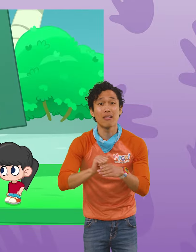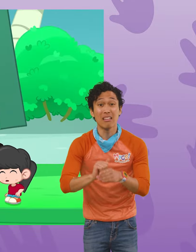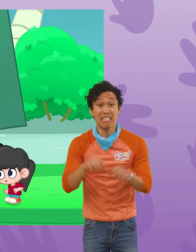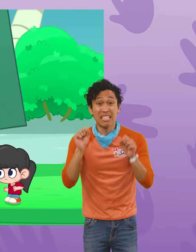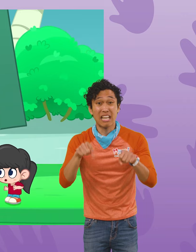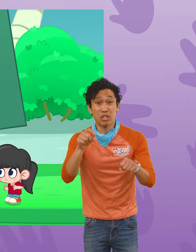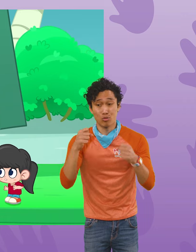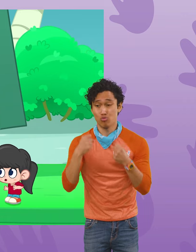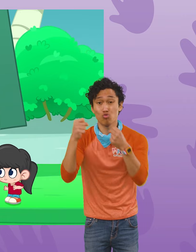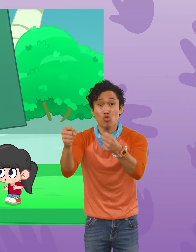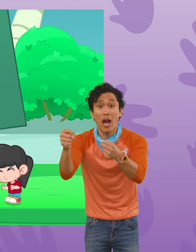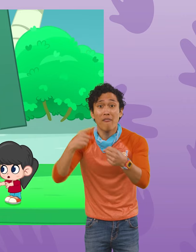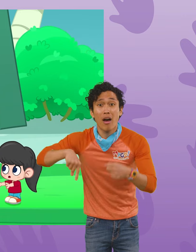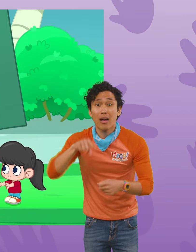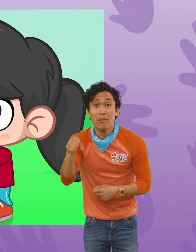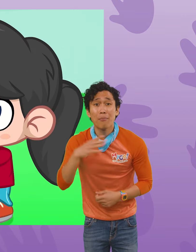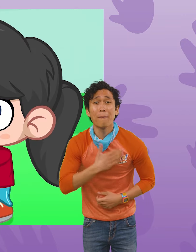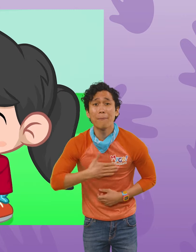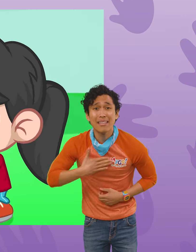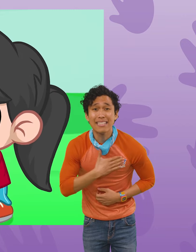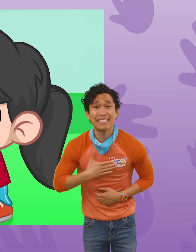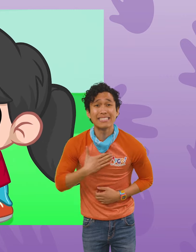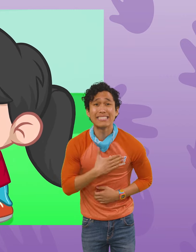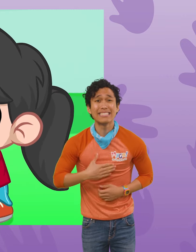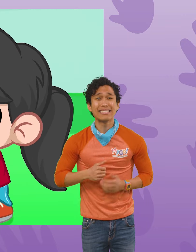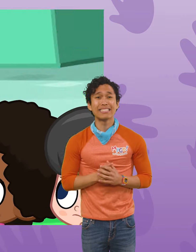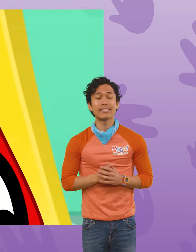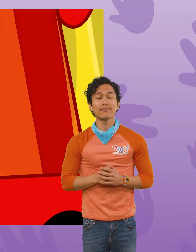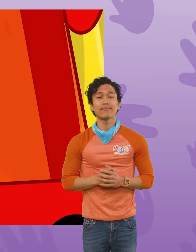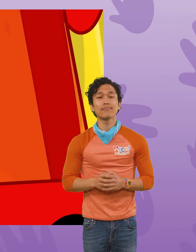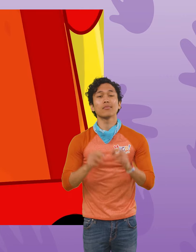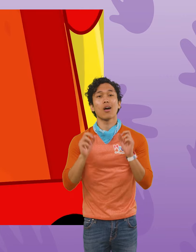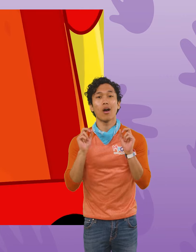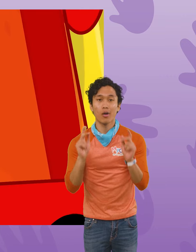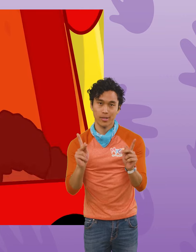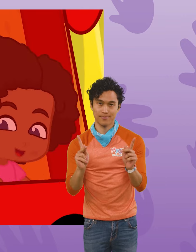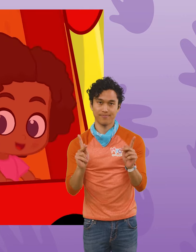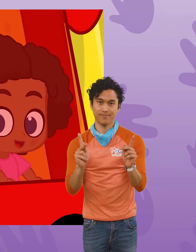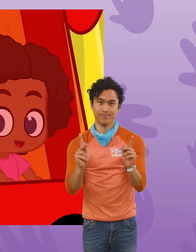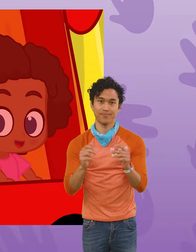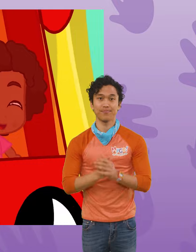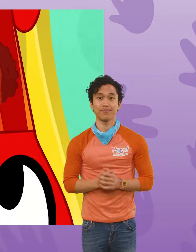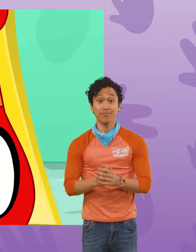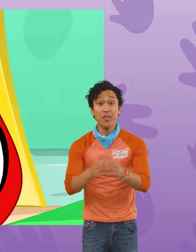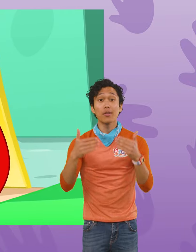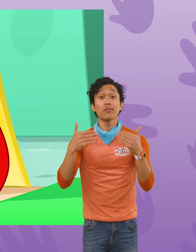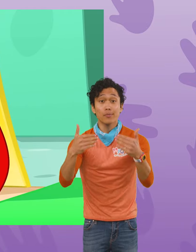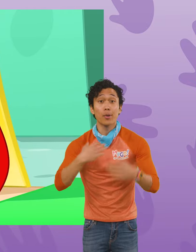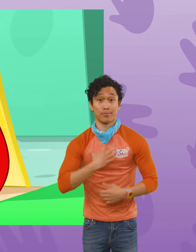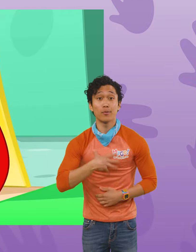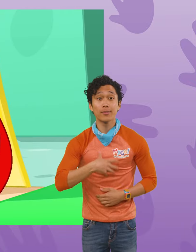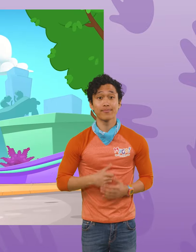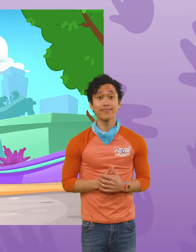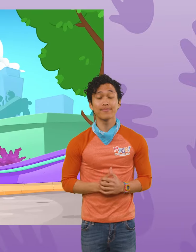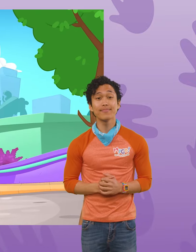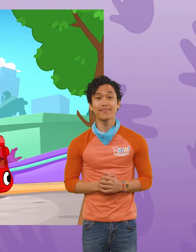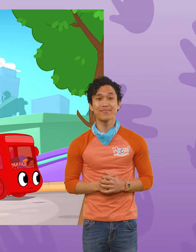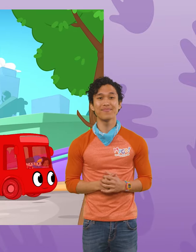practice. Can you please drive us there? Please? Okay. Let's go,